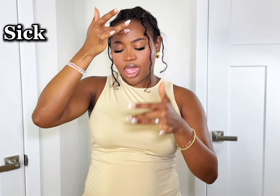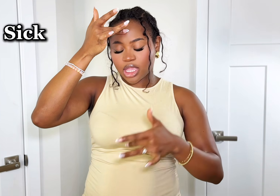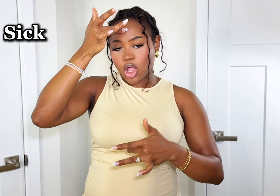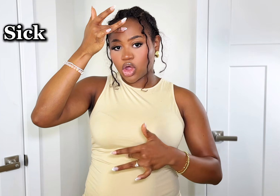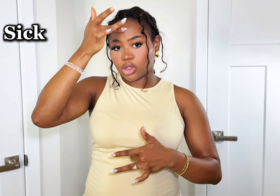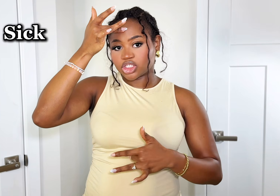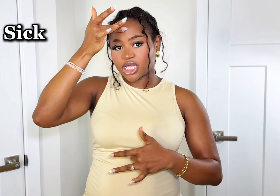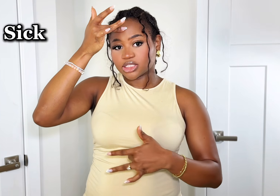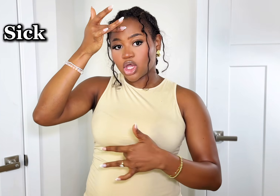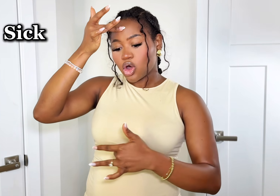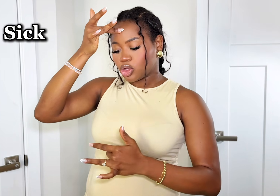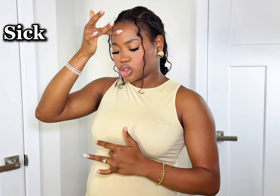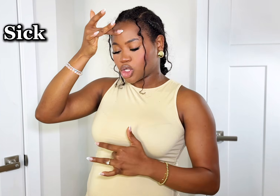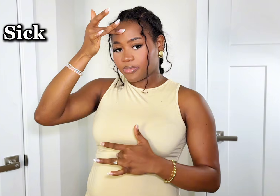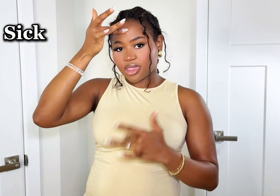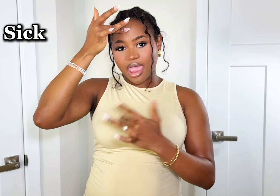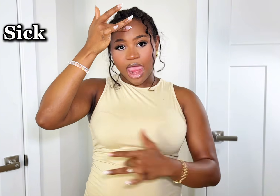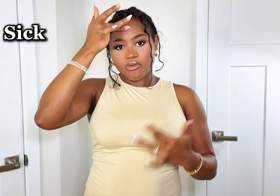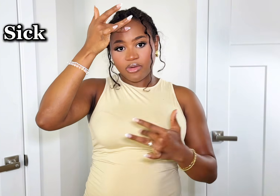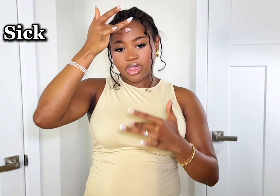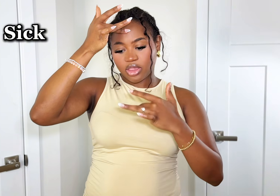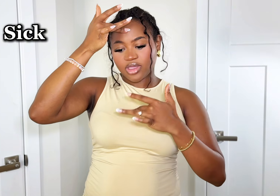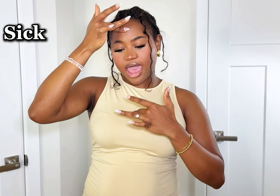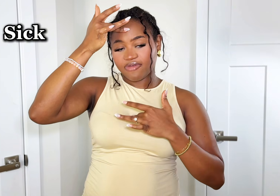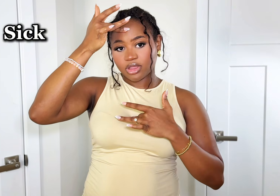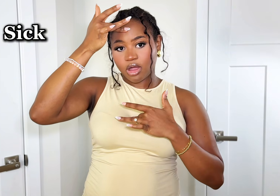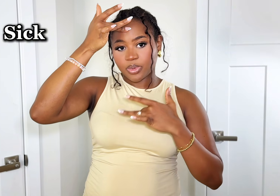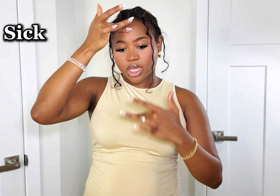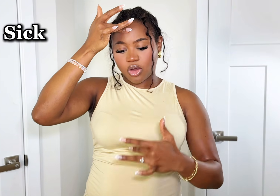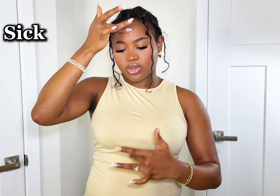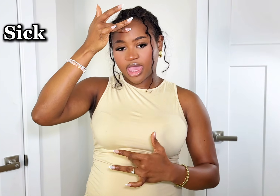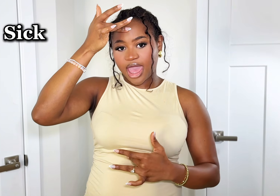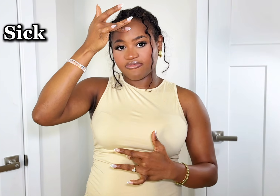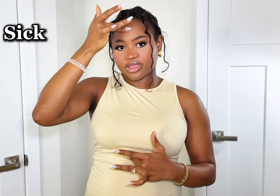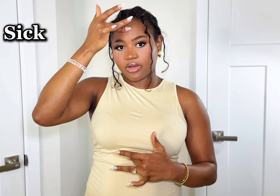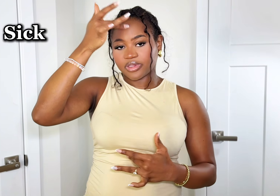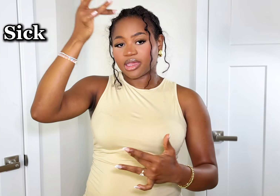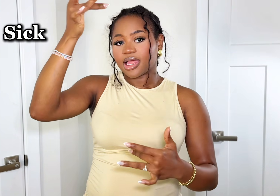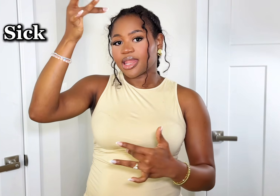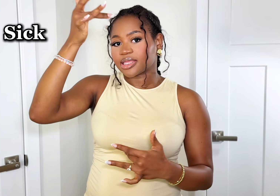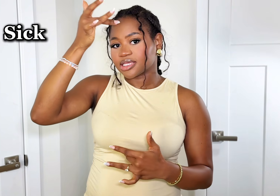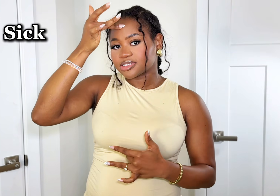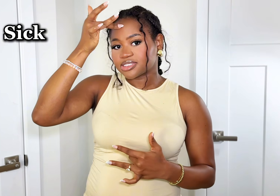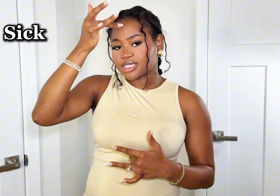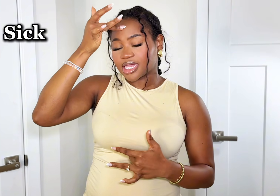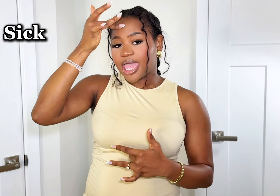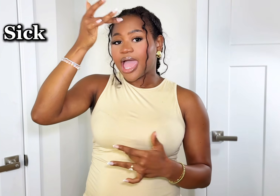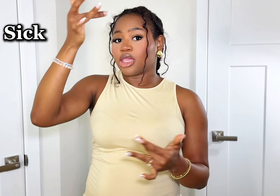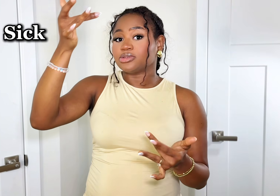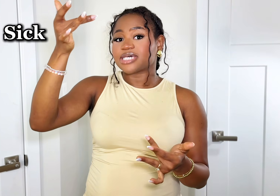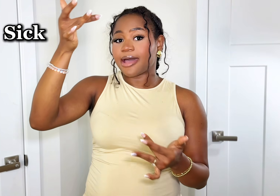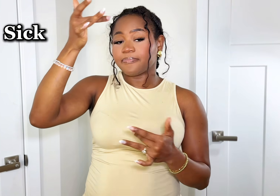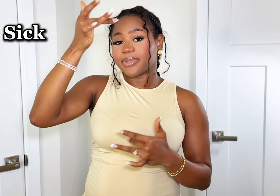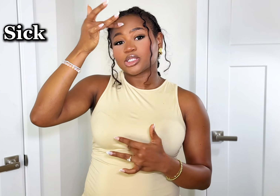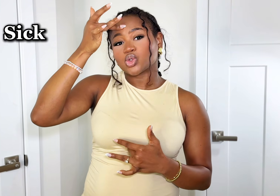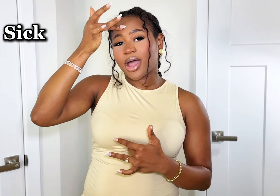hand on your chest or your tummy around here. You can have it up here or you can have it down here. Like this, sick. And you tap like twice